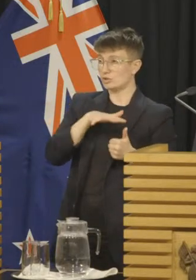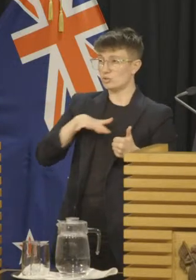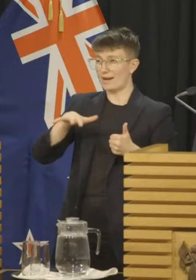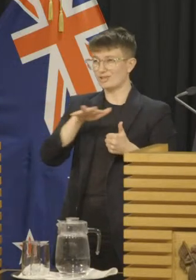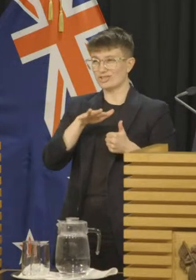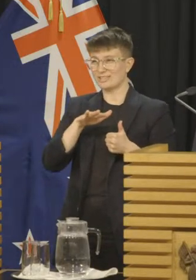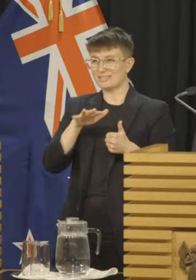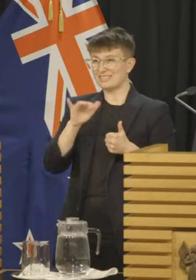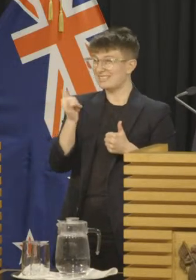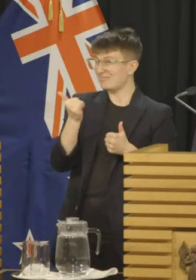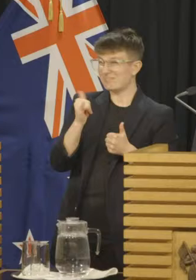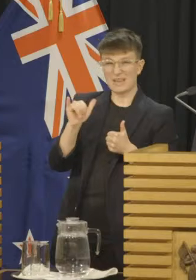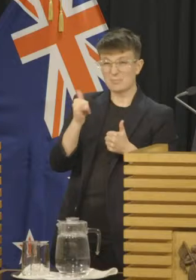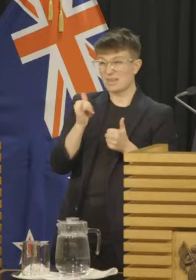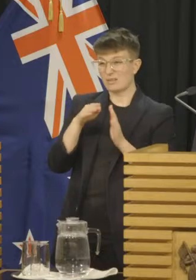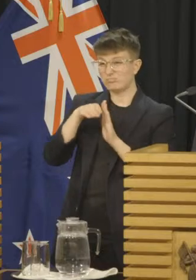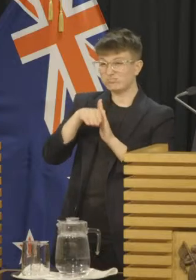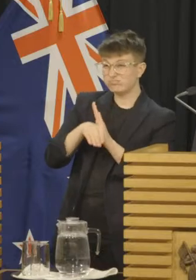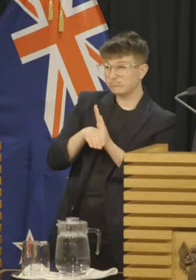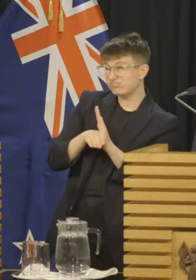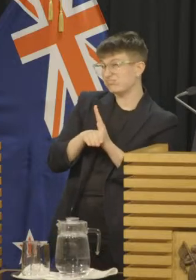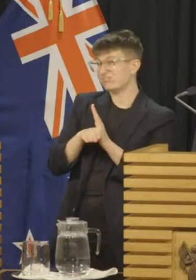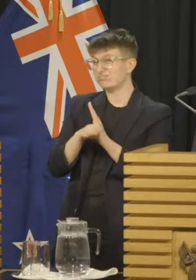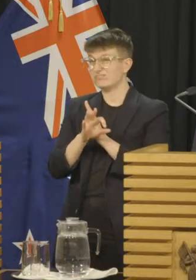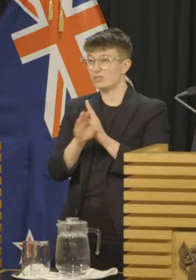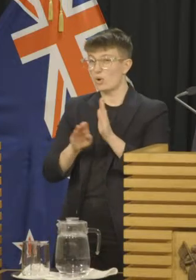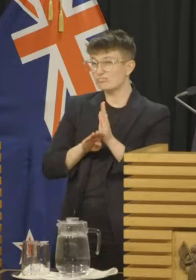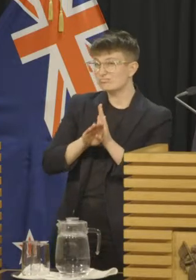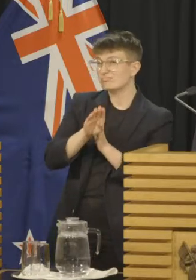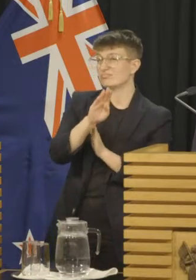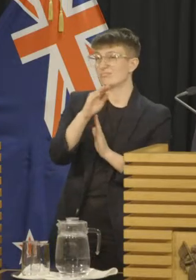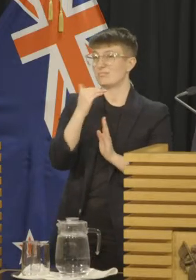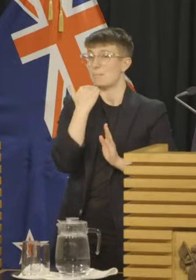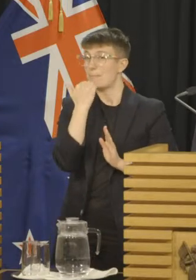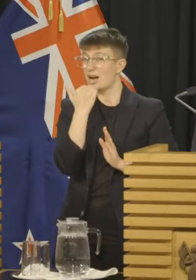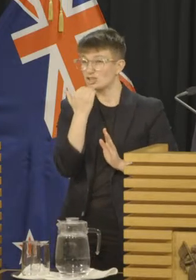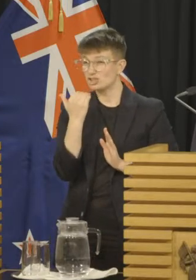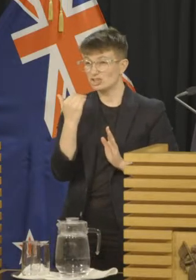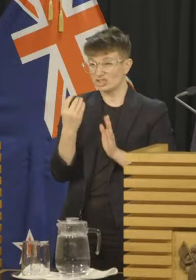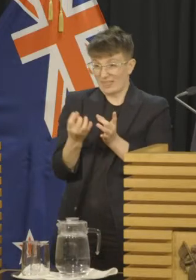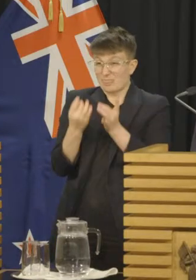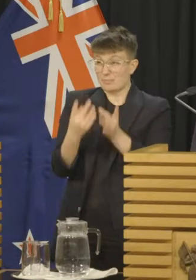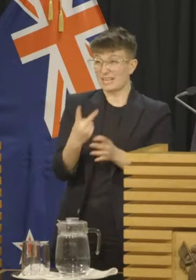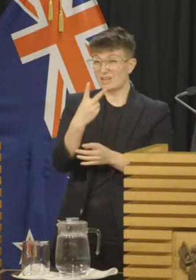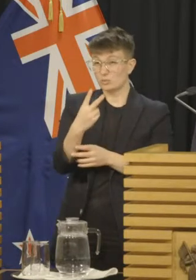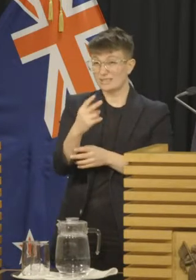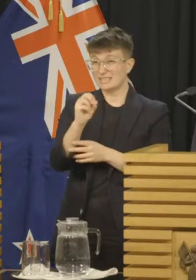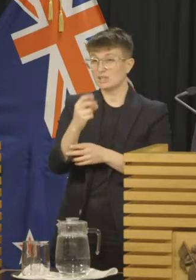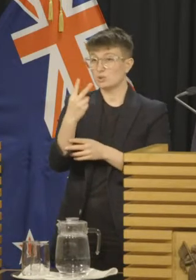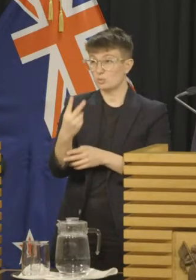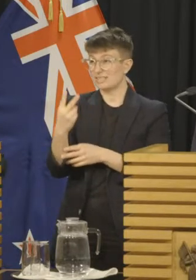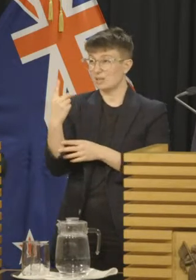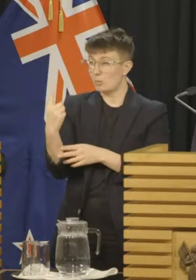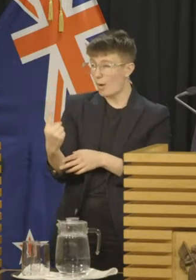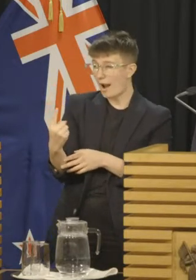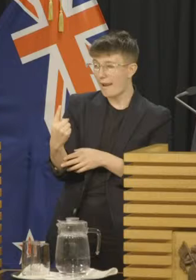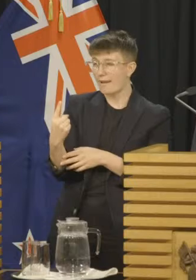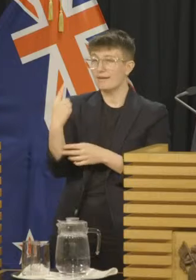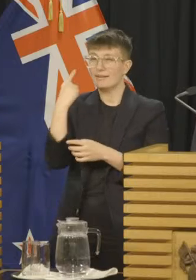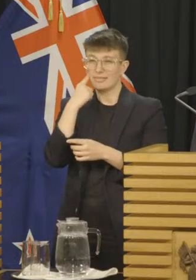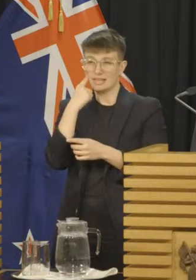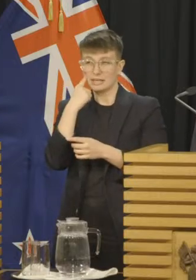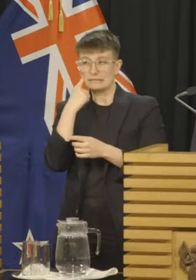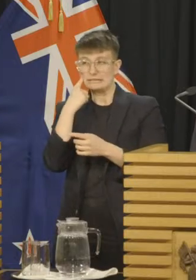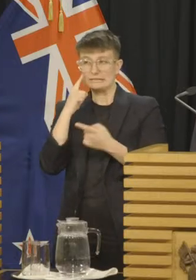too sure, but it's still getting worse internationally. So by the beginning of next year, it still won't look great. So is the reason this is being put off until then